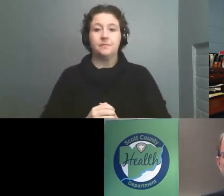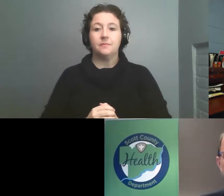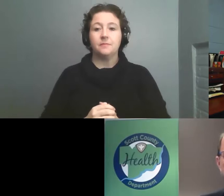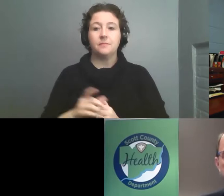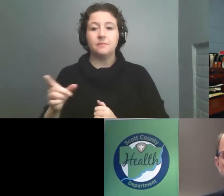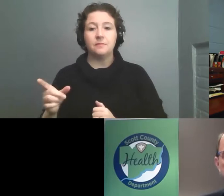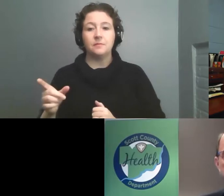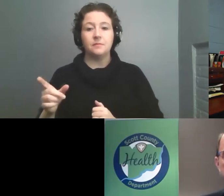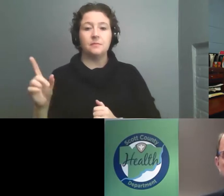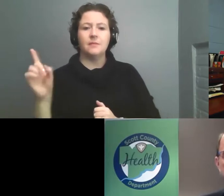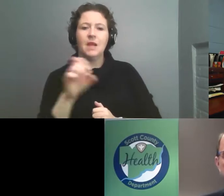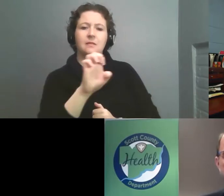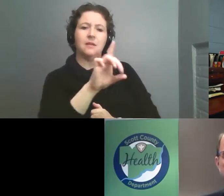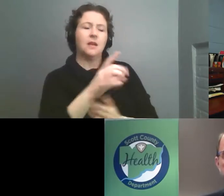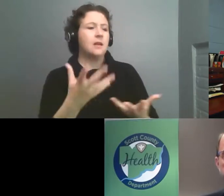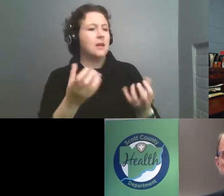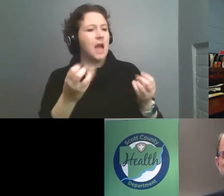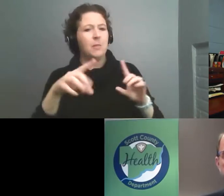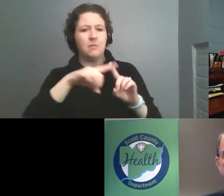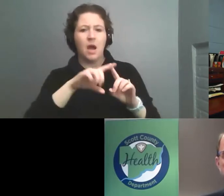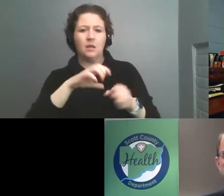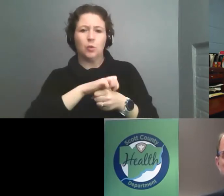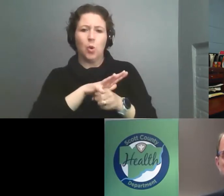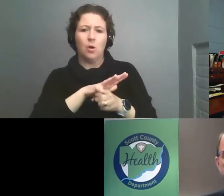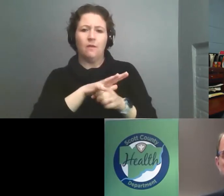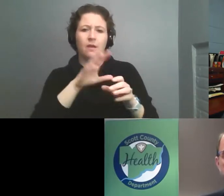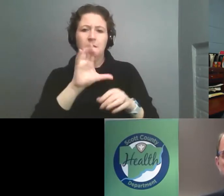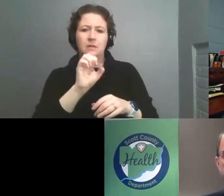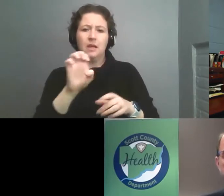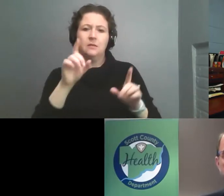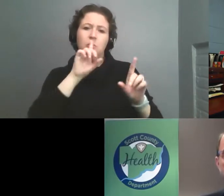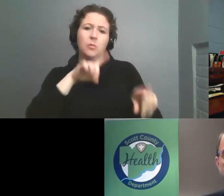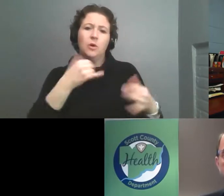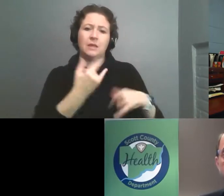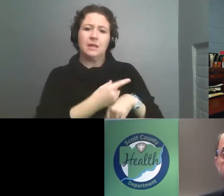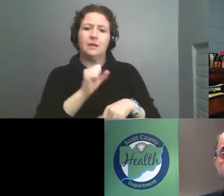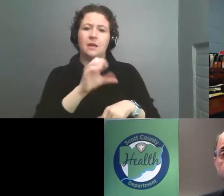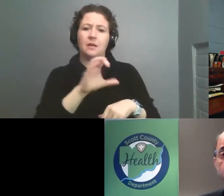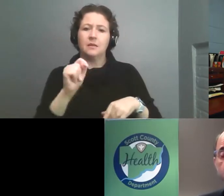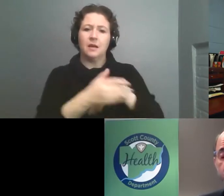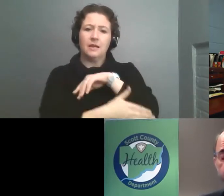Ed, next question is for you. How many positive COVID cases were reported today in Scott County?